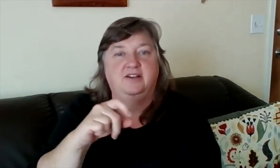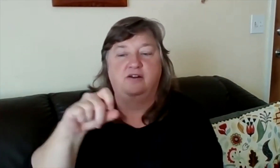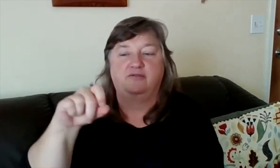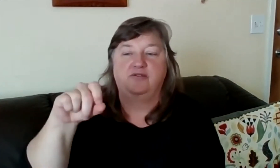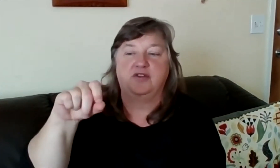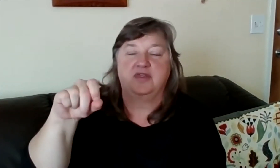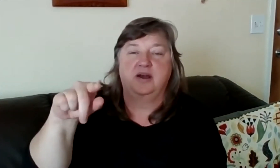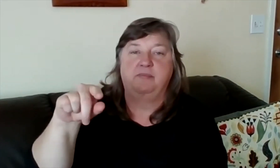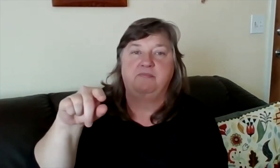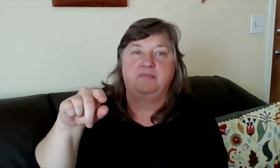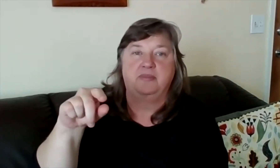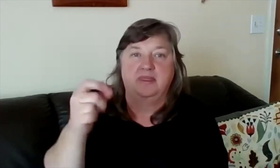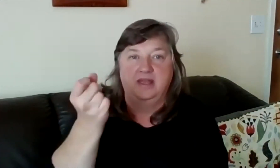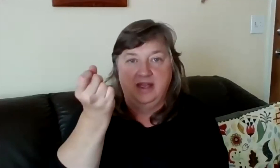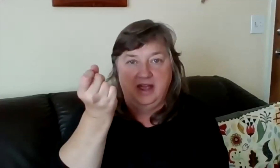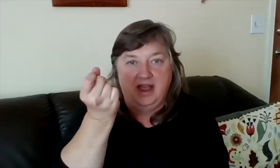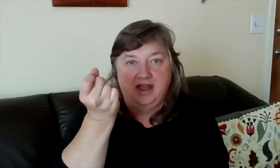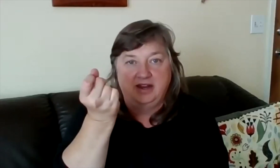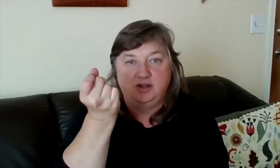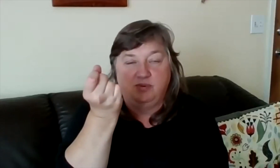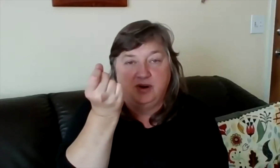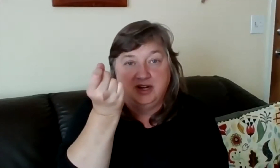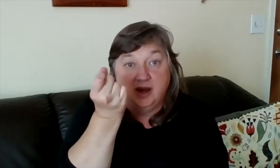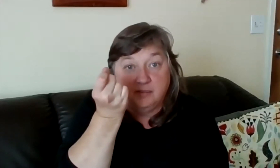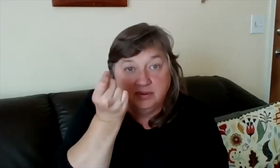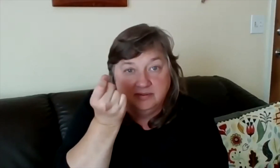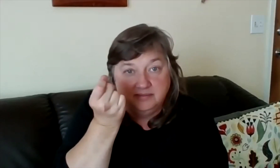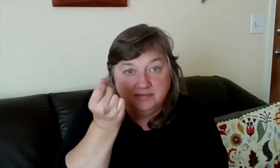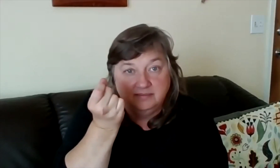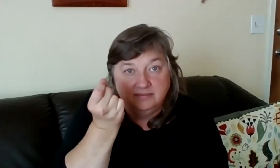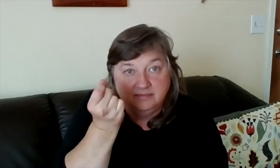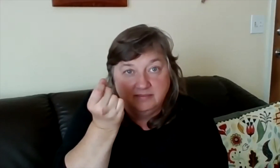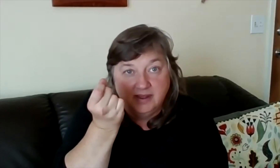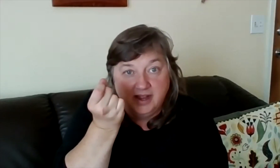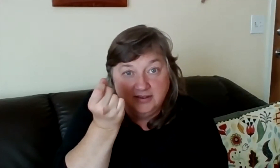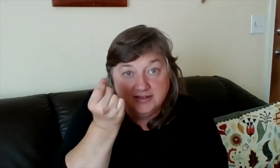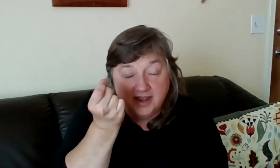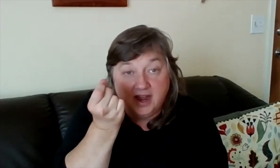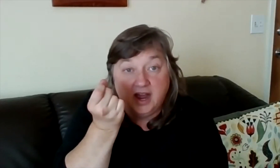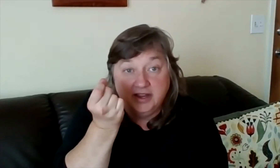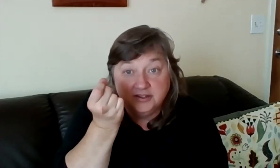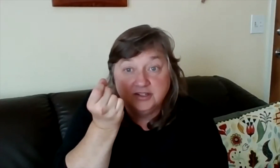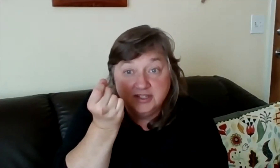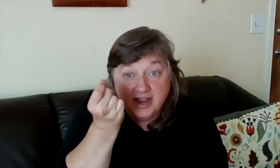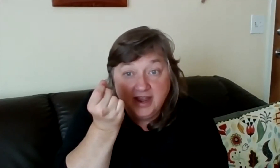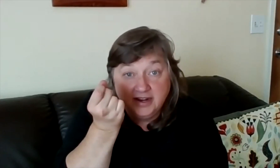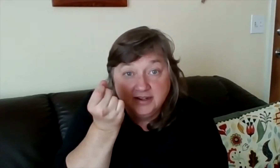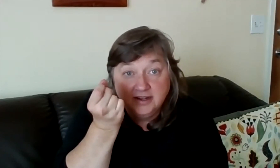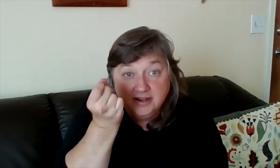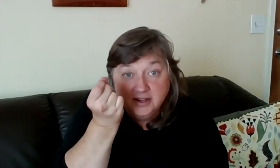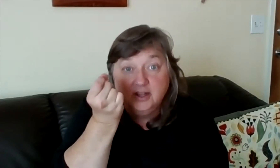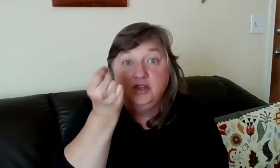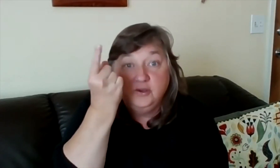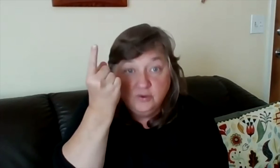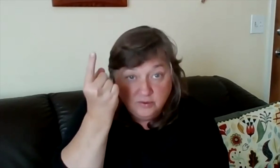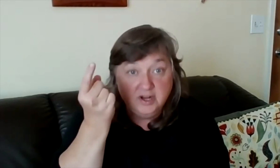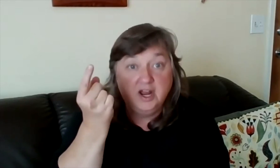off of your thumb and you point it up and you say, I understand. You nod